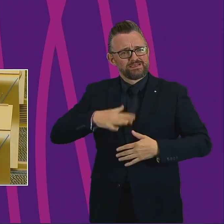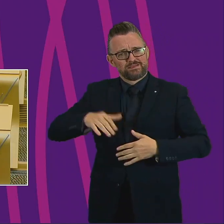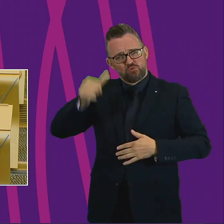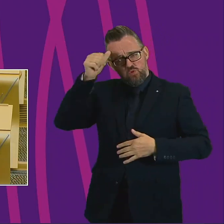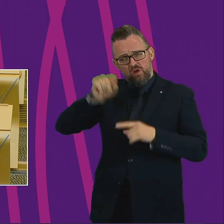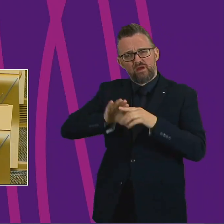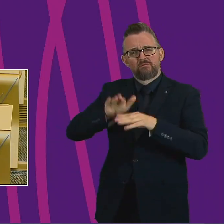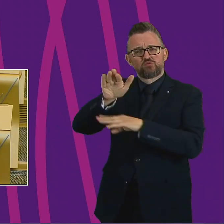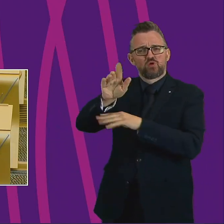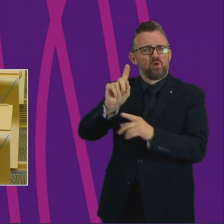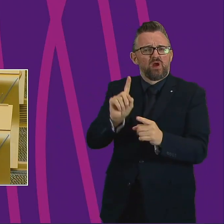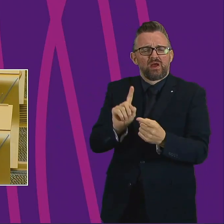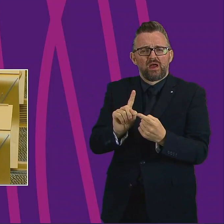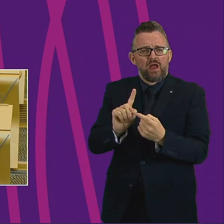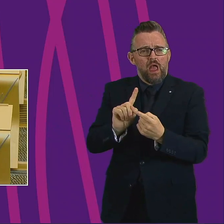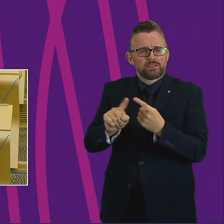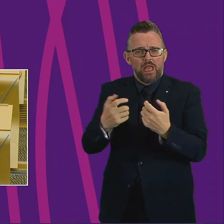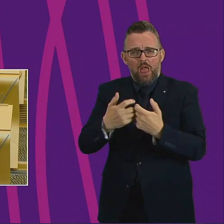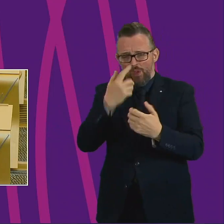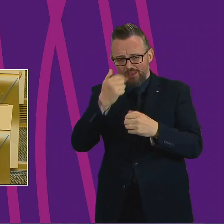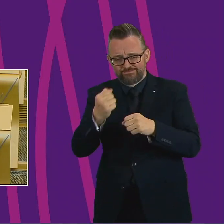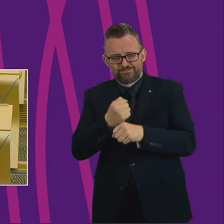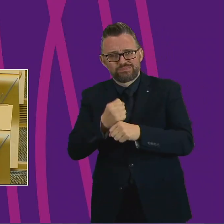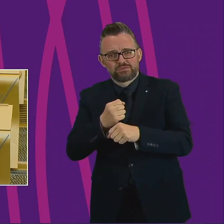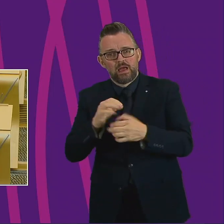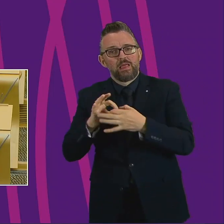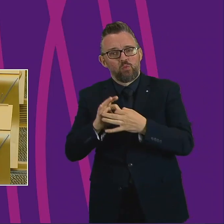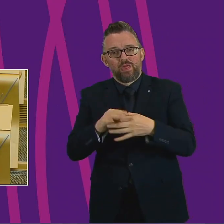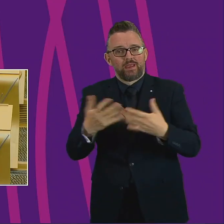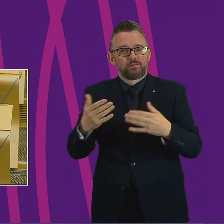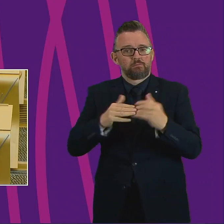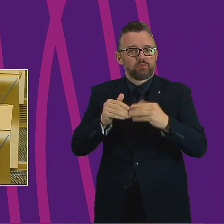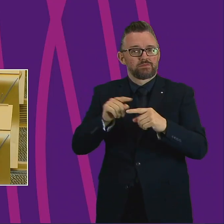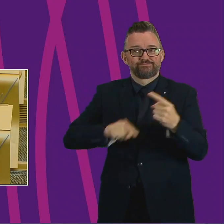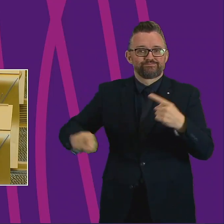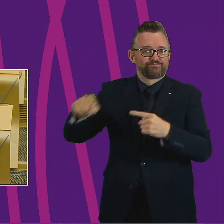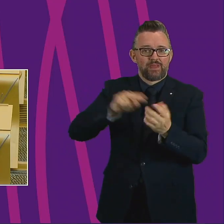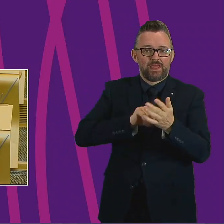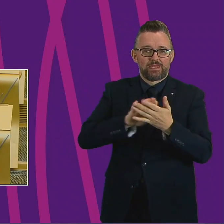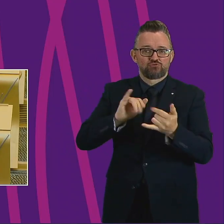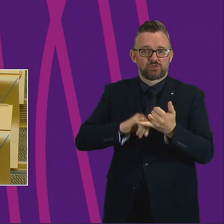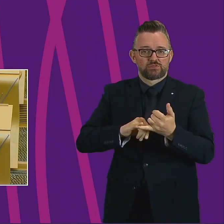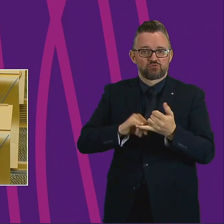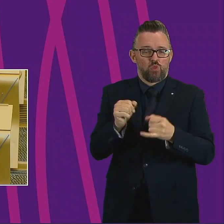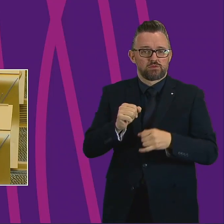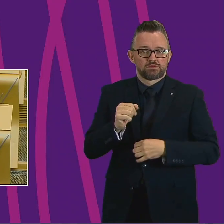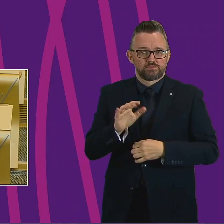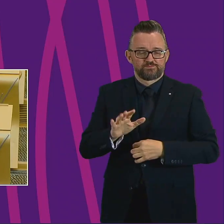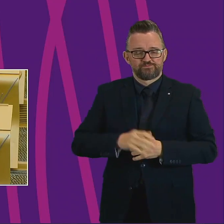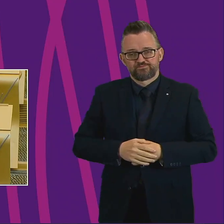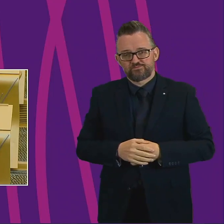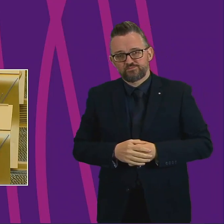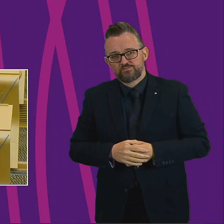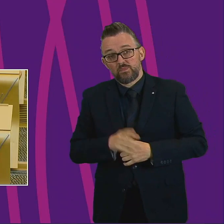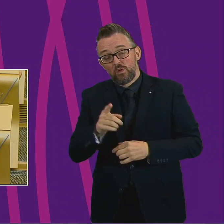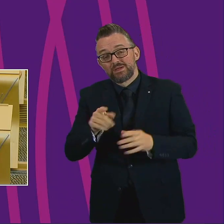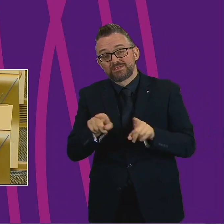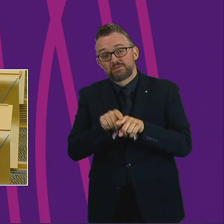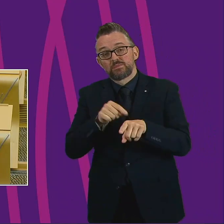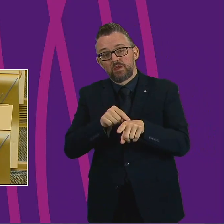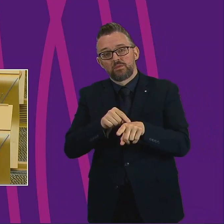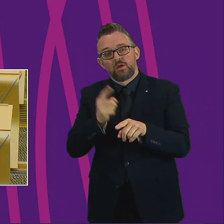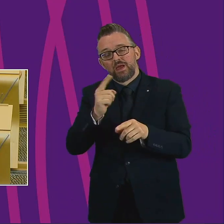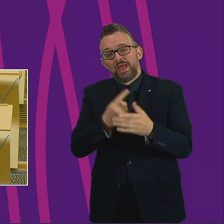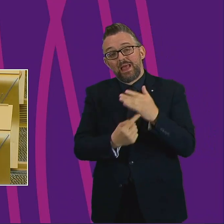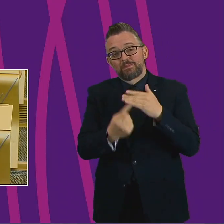the future infrastructure build in our NHS. But I also think so too is the independent case